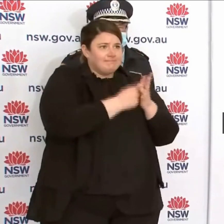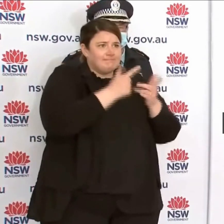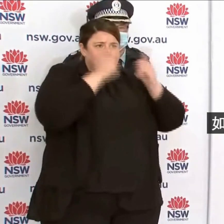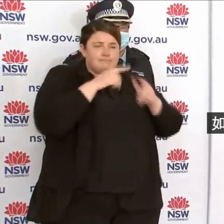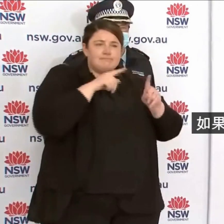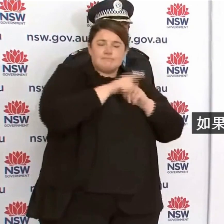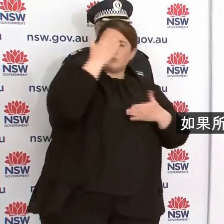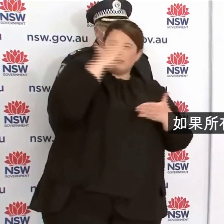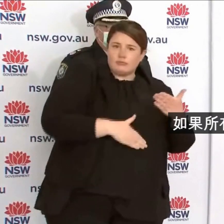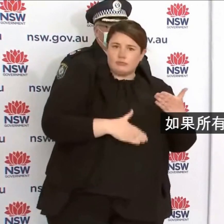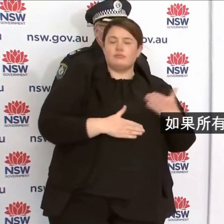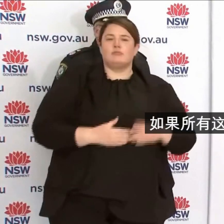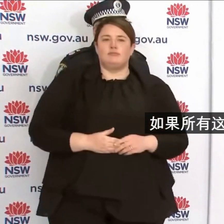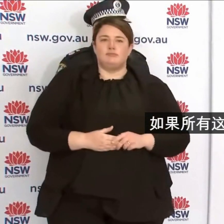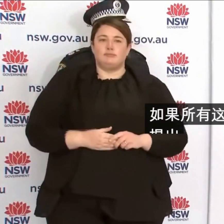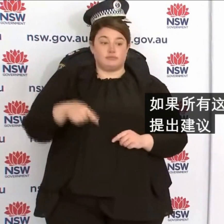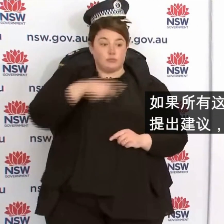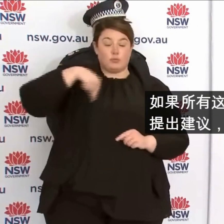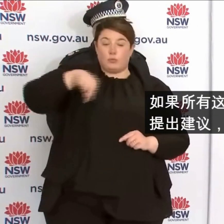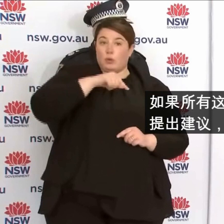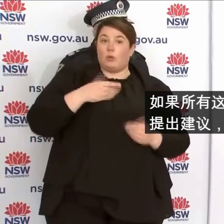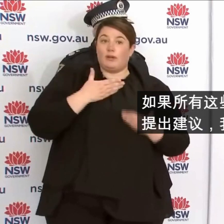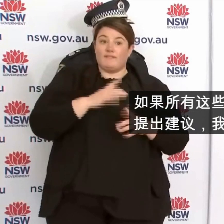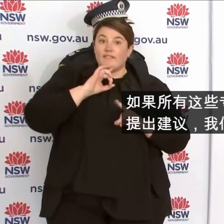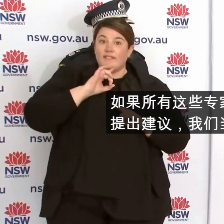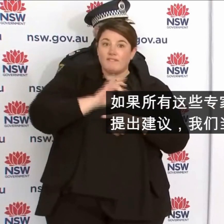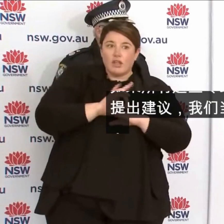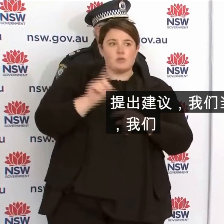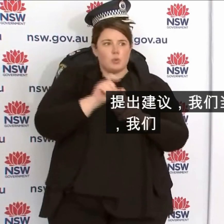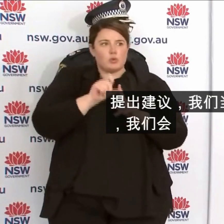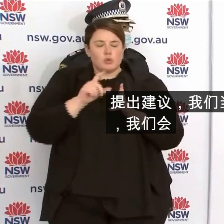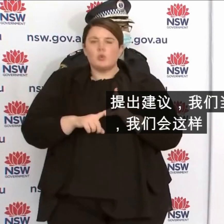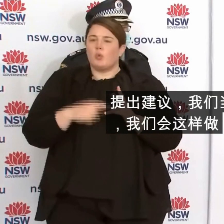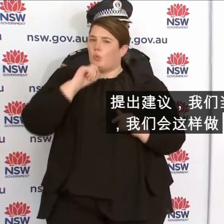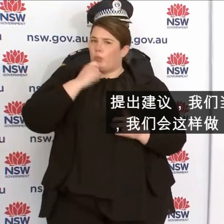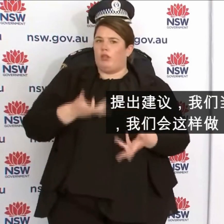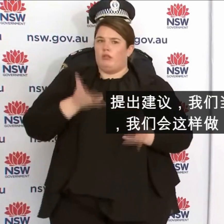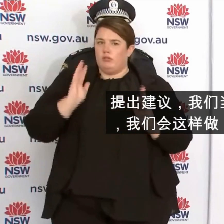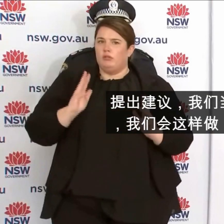And if all those experts give government advice that there is more we need to do, of course we'll do that. And I think it